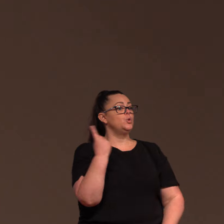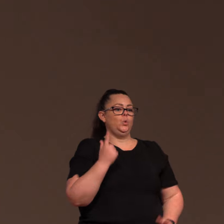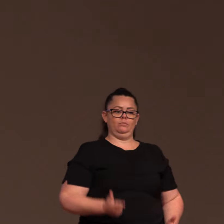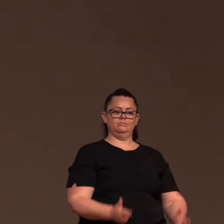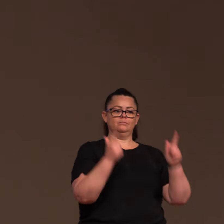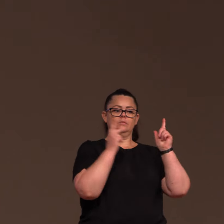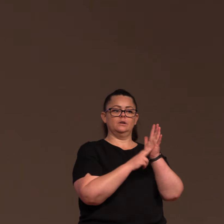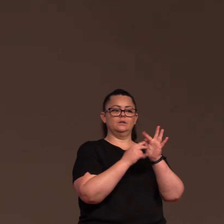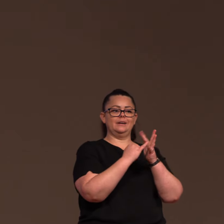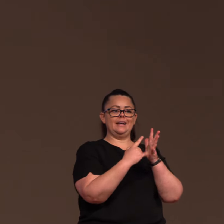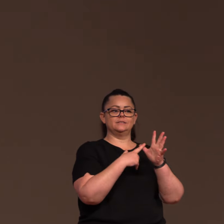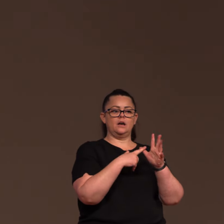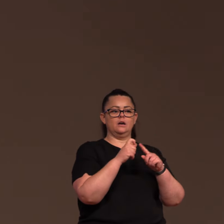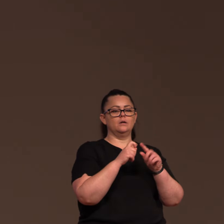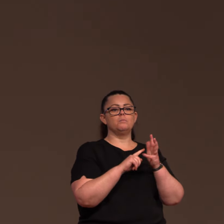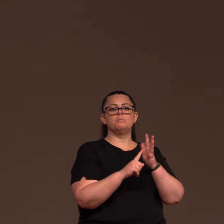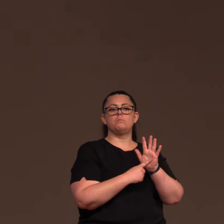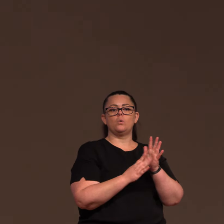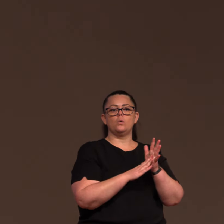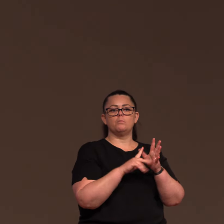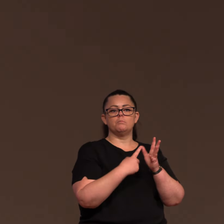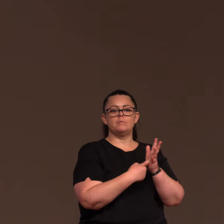NESA, Paul Martin. Thanks, Paul.